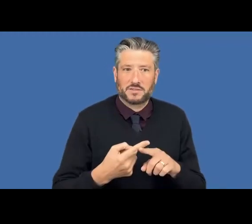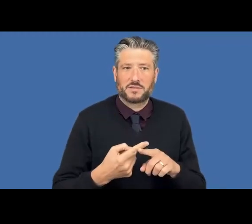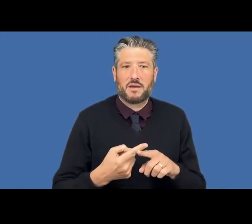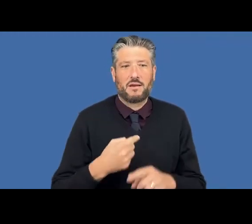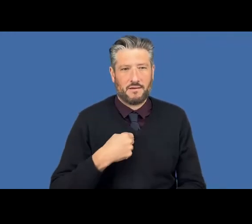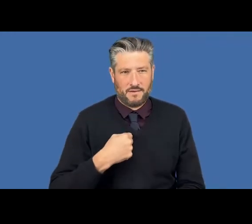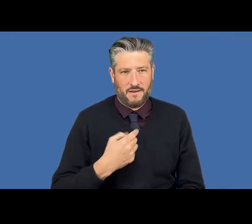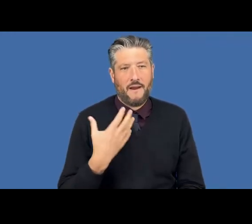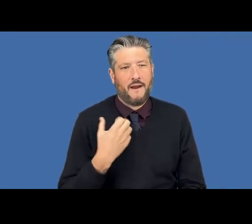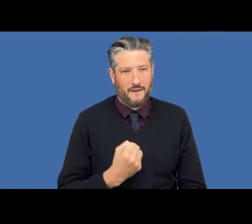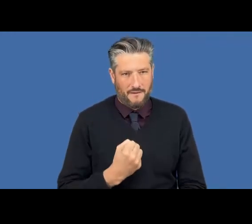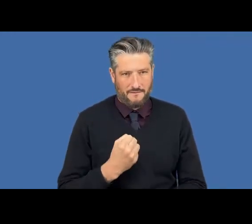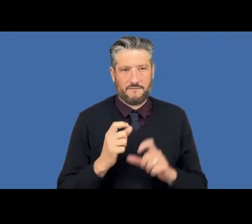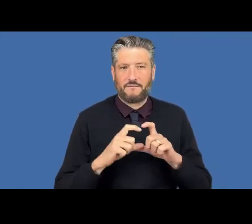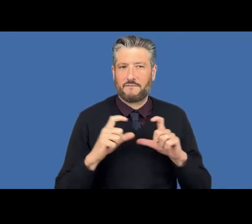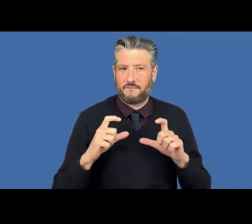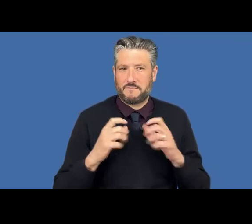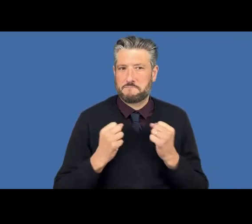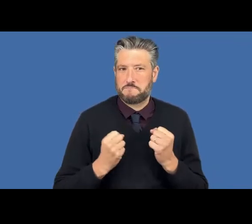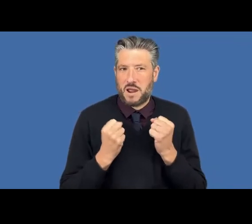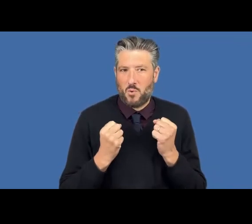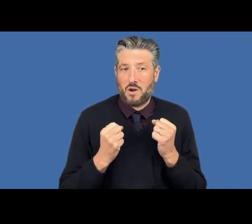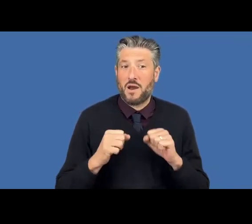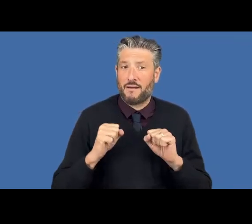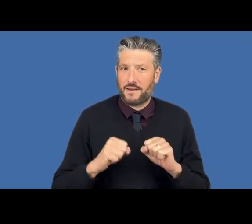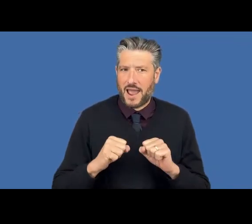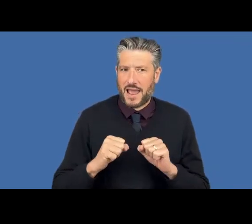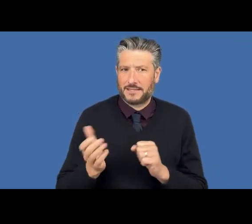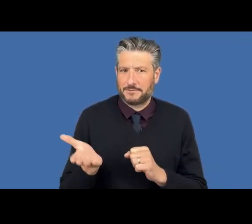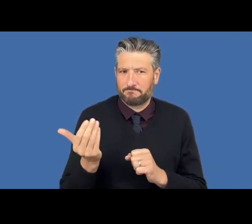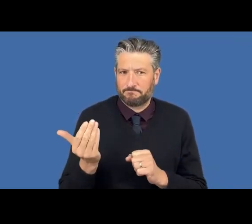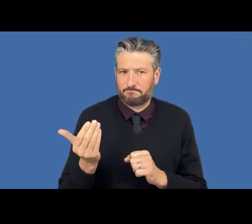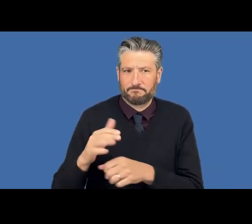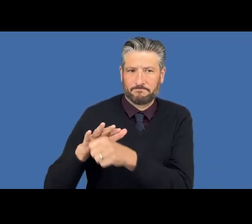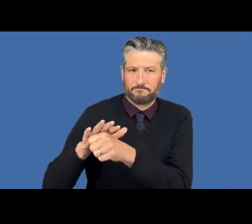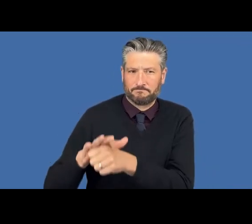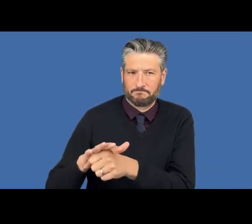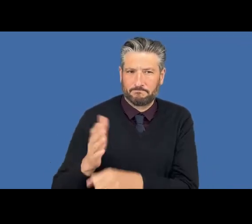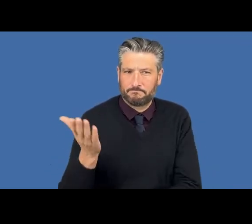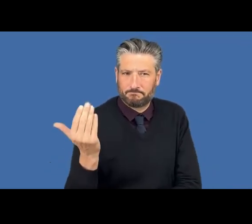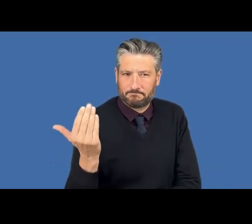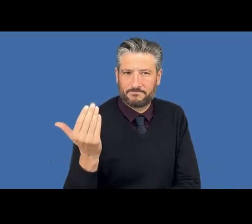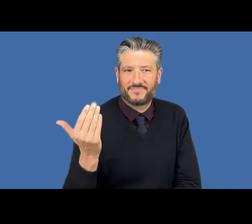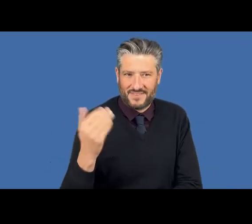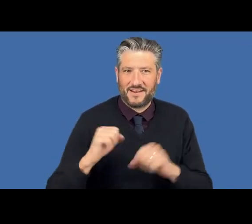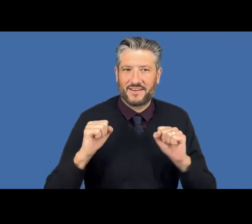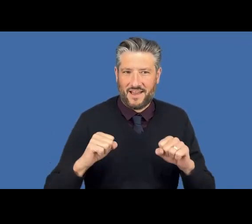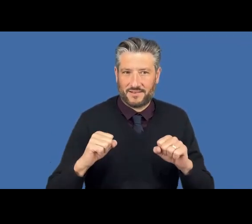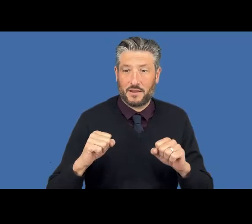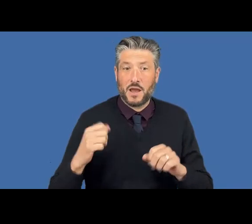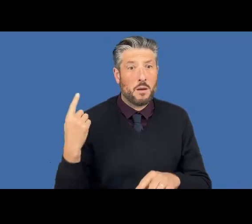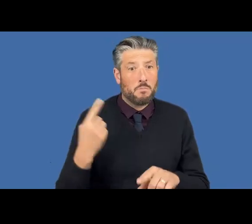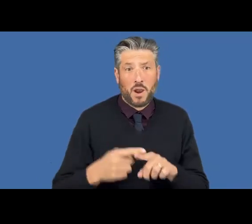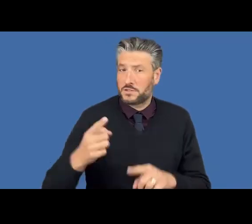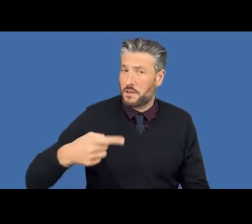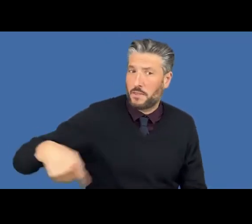applying a little bit of friendly pressure on our partners is useful, and also having it applied to us as a